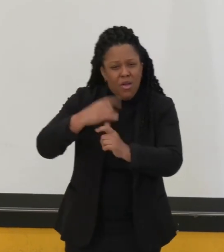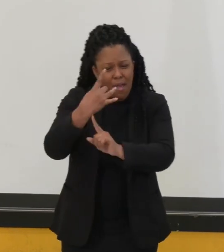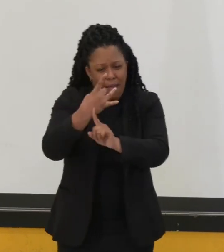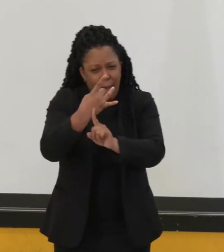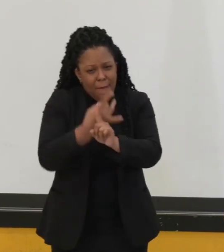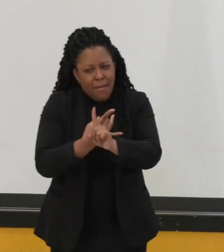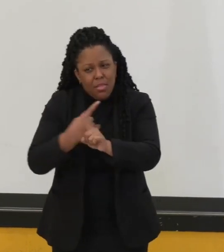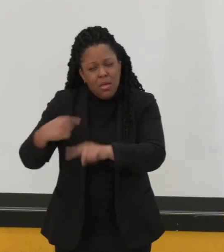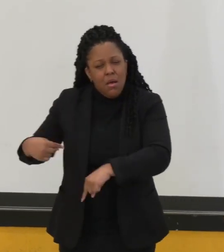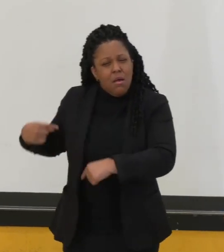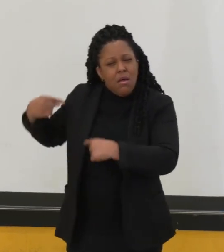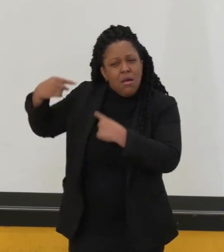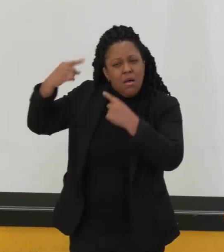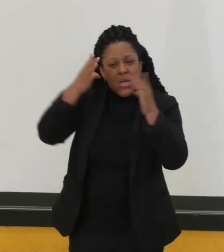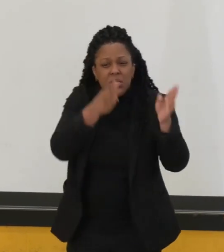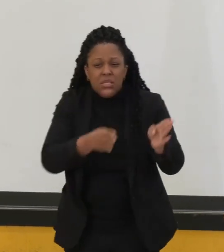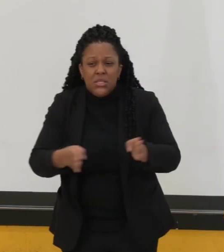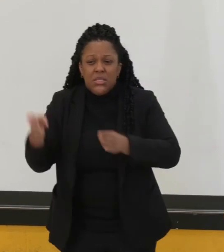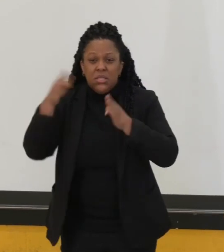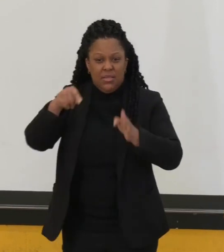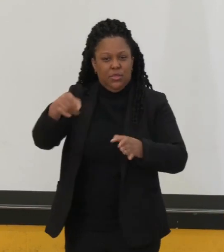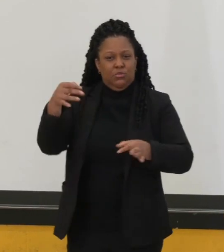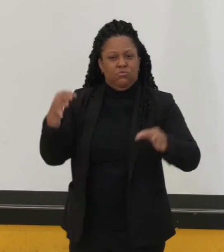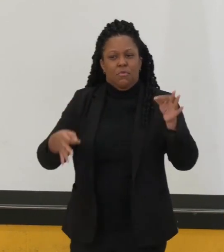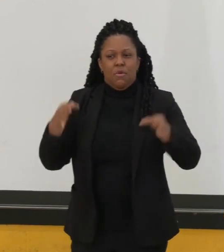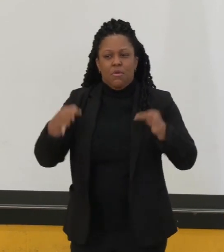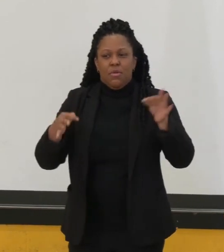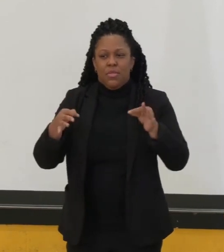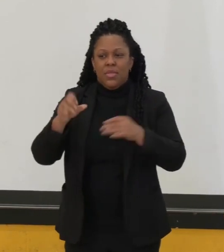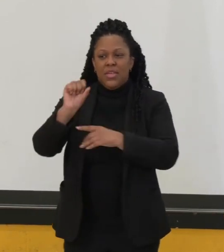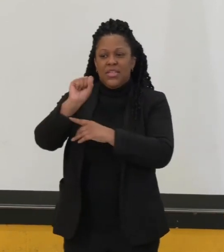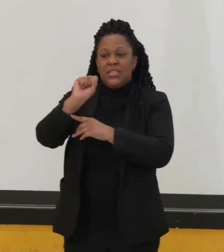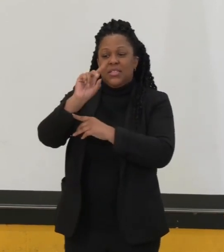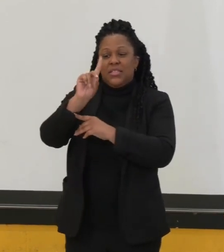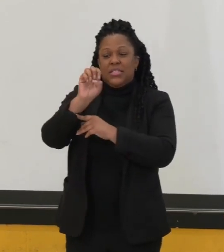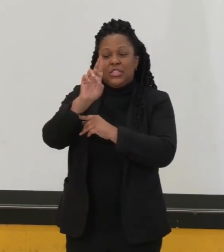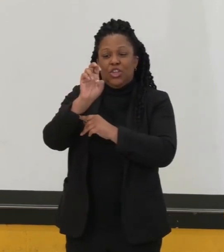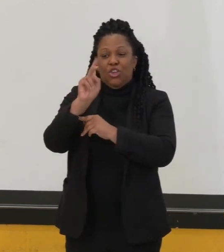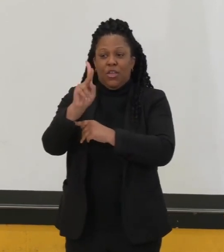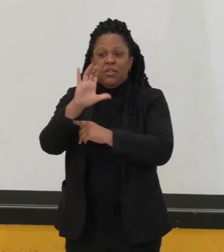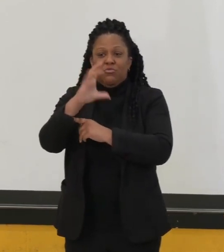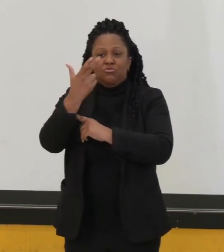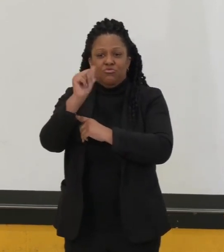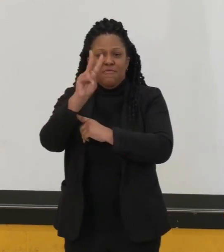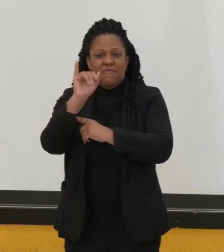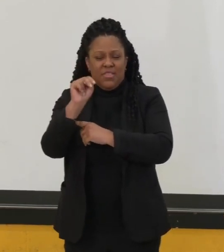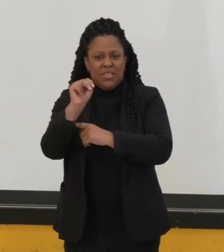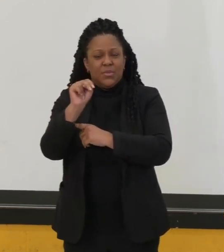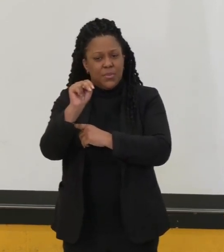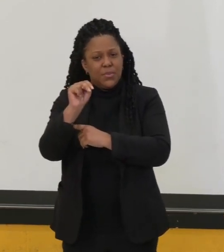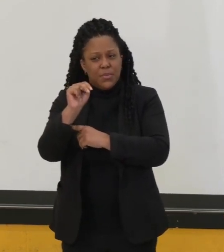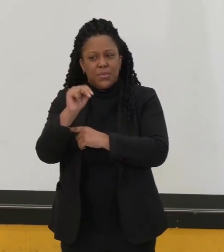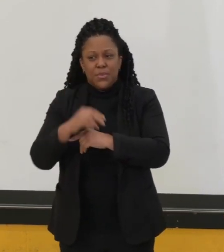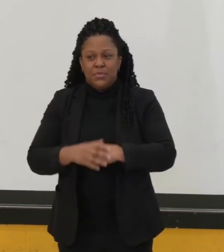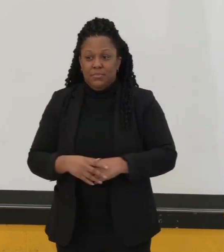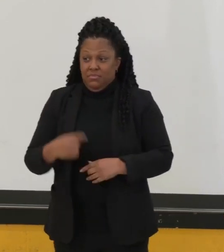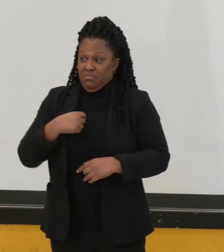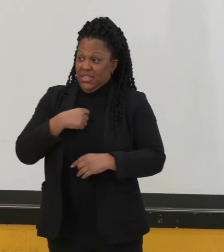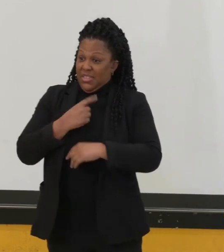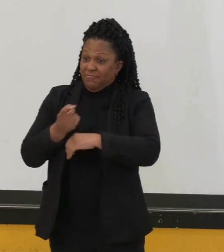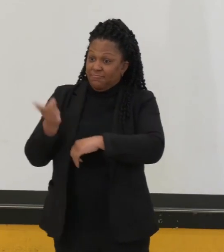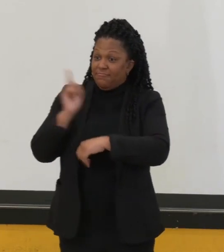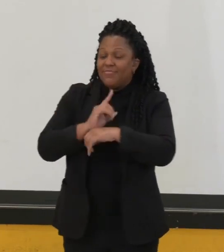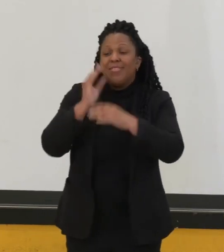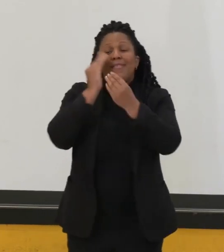for this trial of Derek Chauvin. And, you know, I'm not going to stand up here and tell you that it's okay when it's